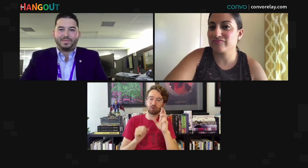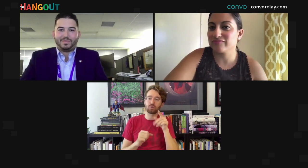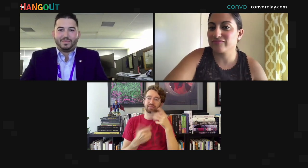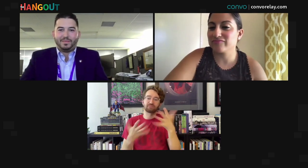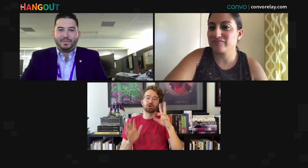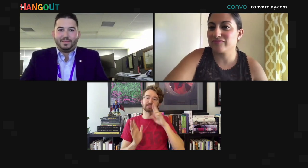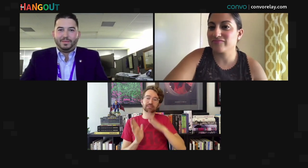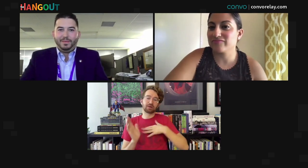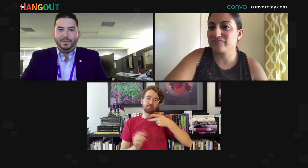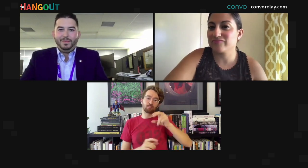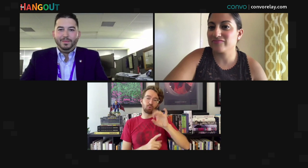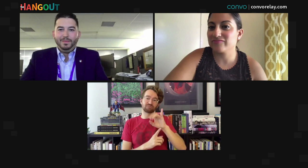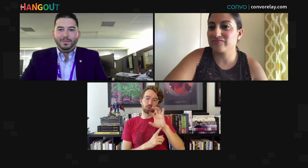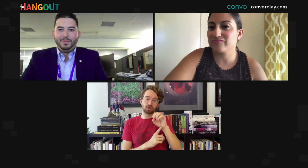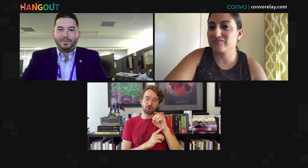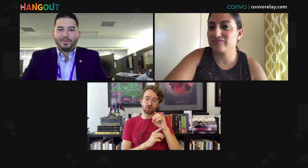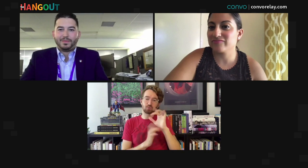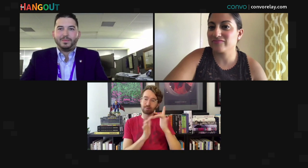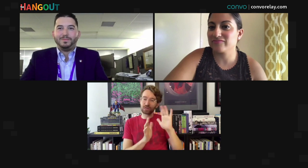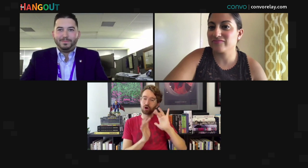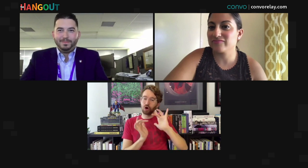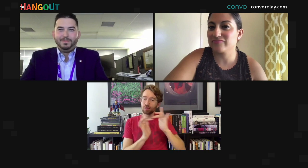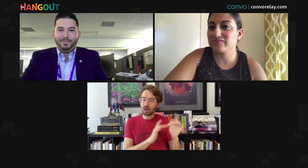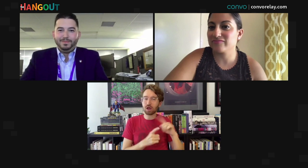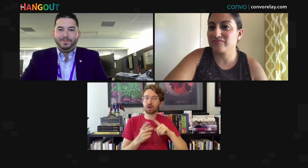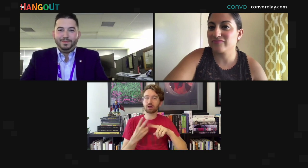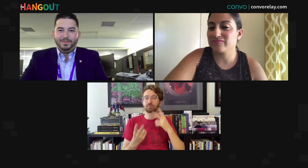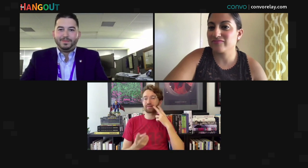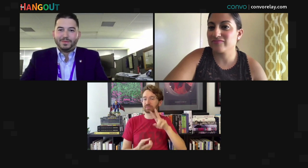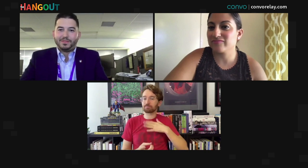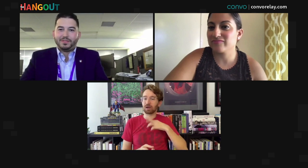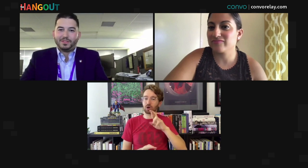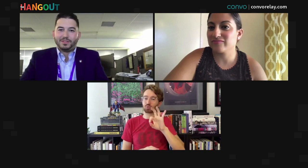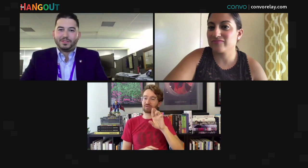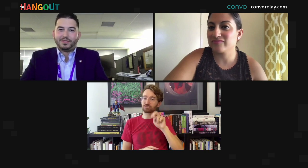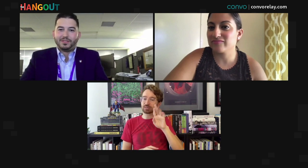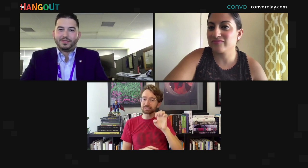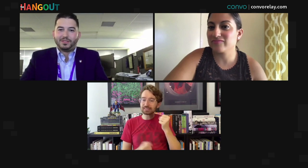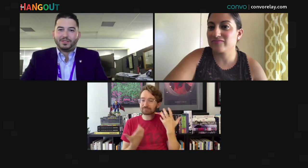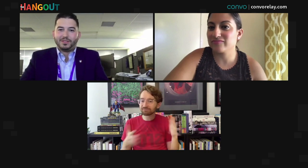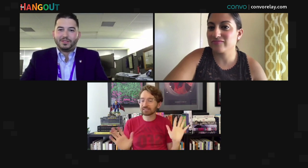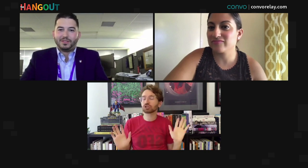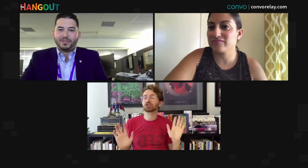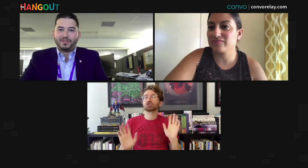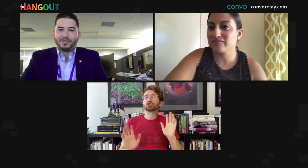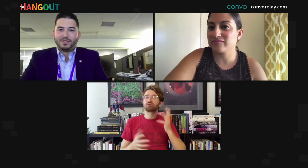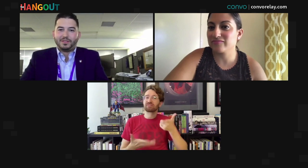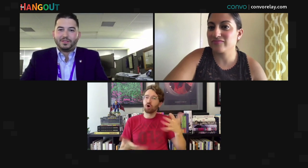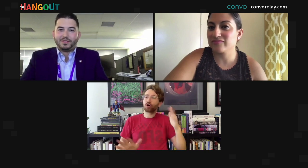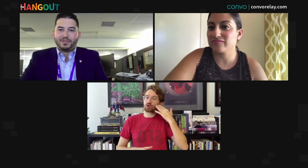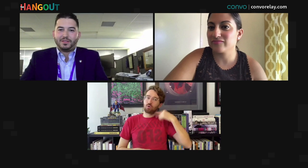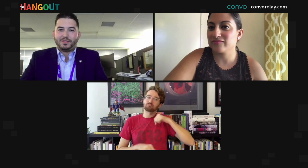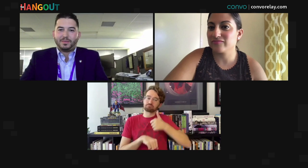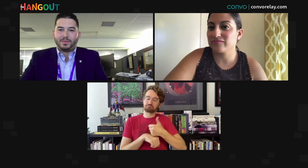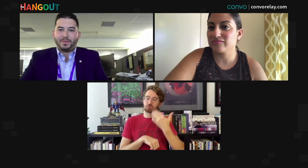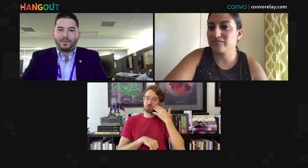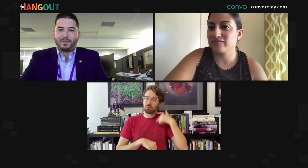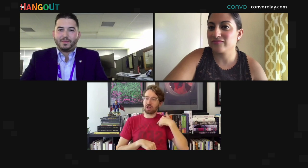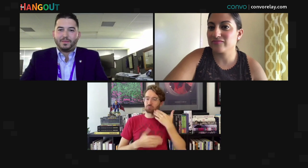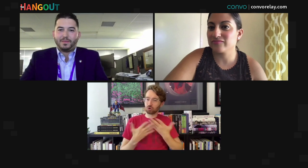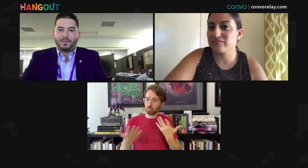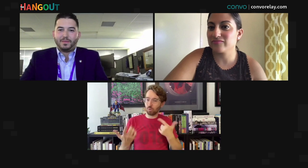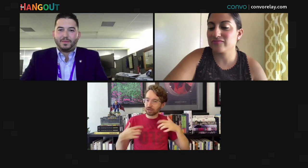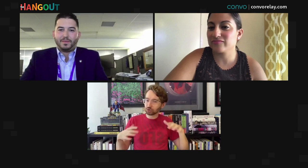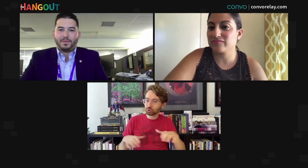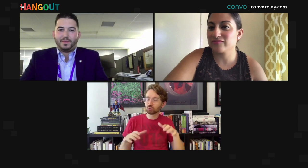I just wait till they already communicated through email or they've already seen my portfolio online or they've seen my references. And from there,